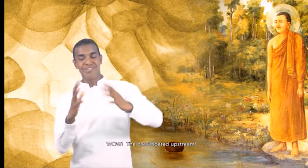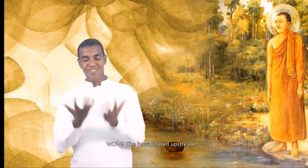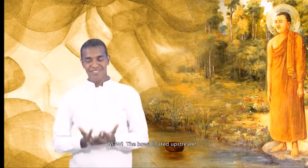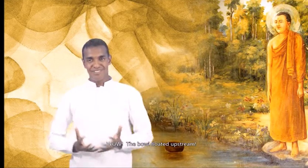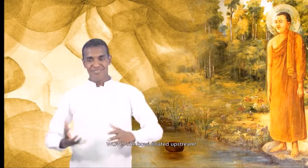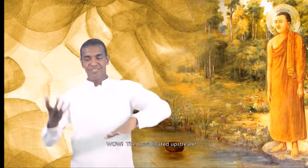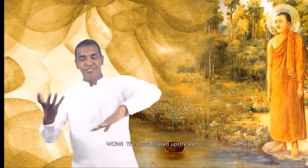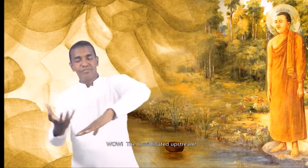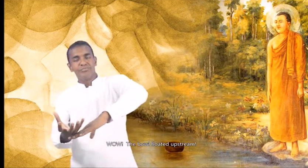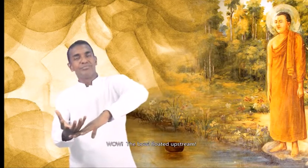just as he wished.